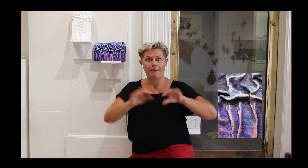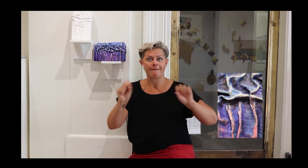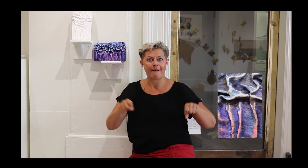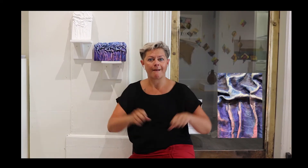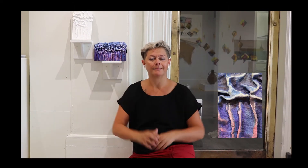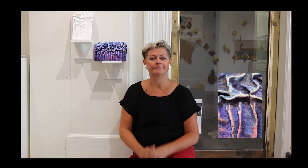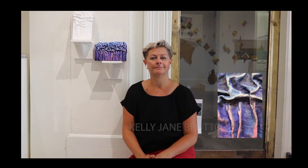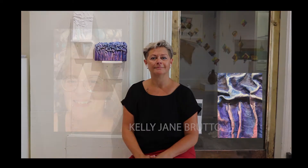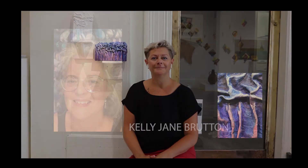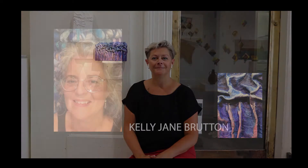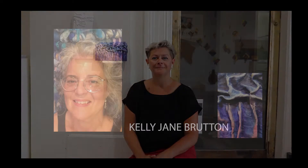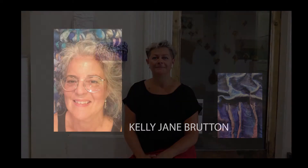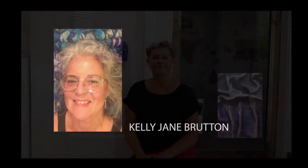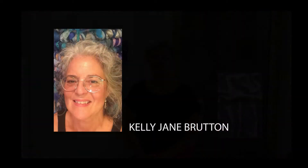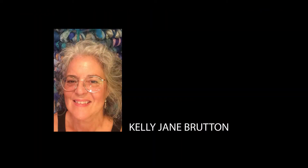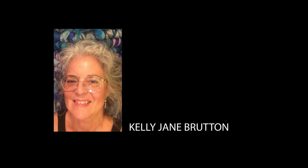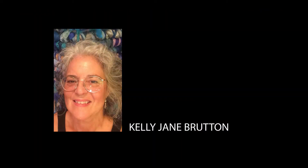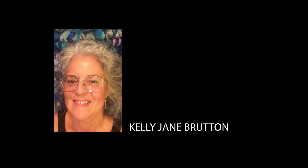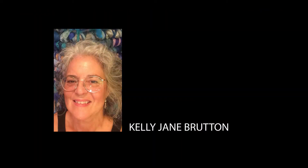undulating surfaces.